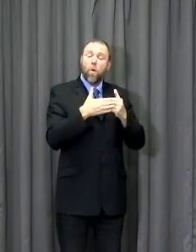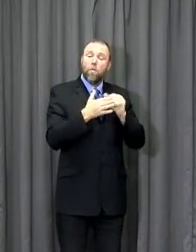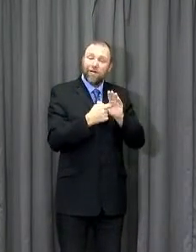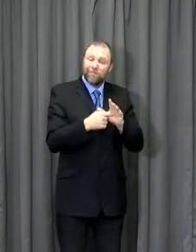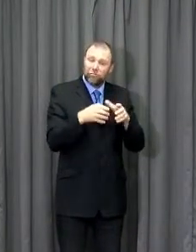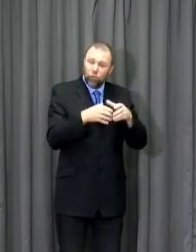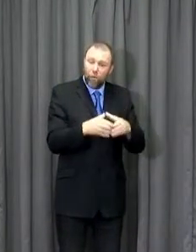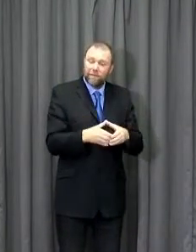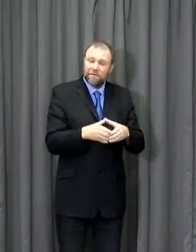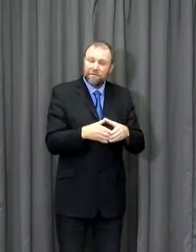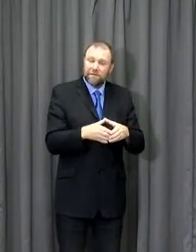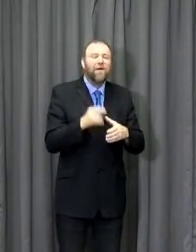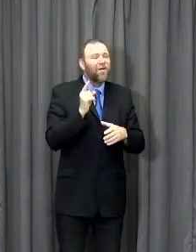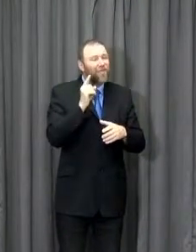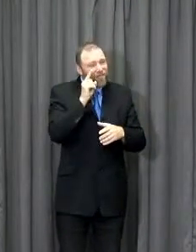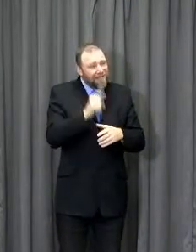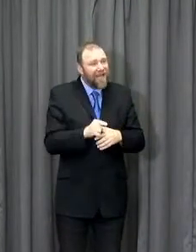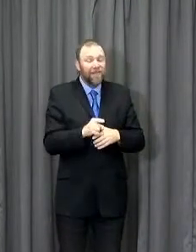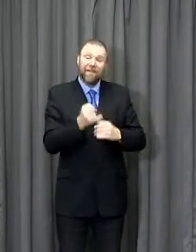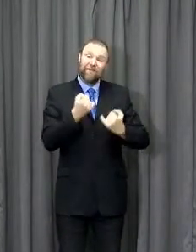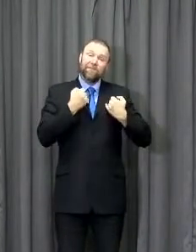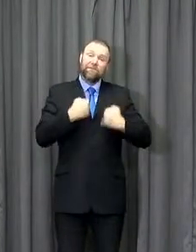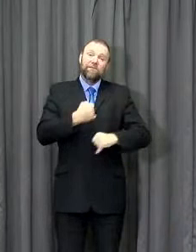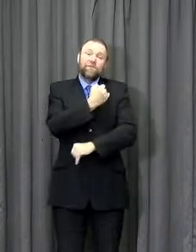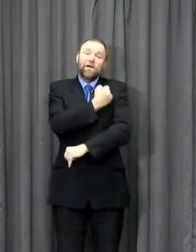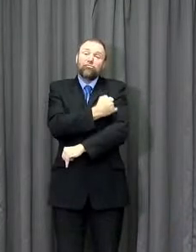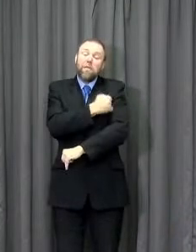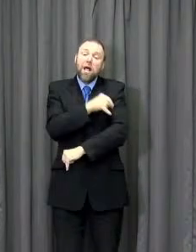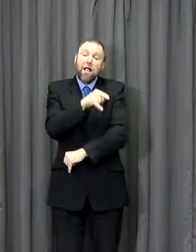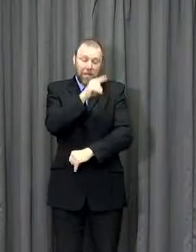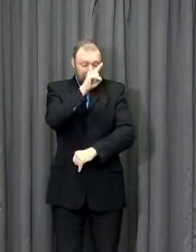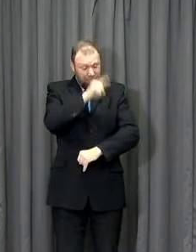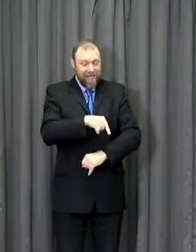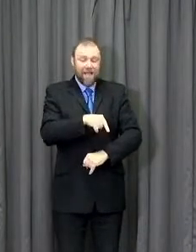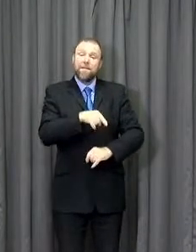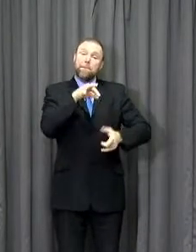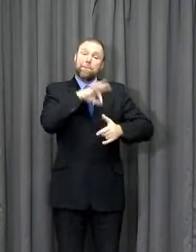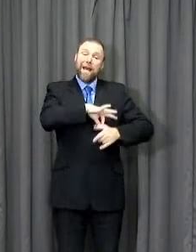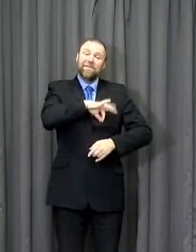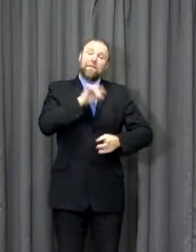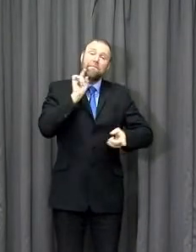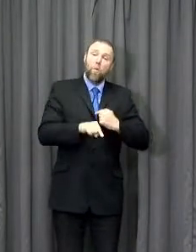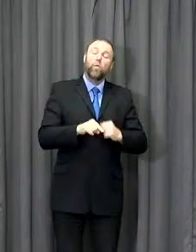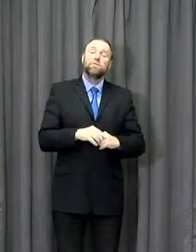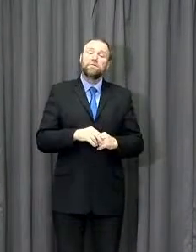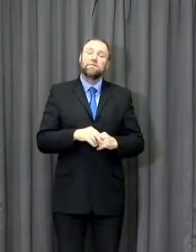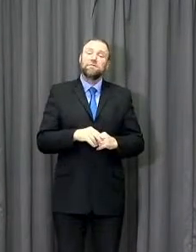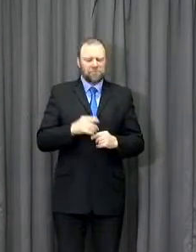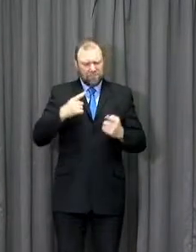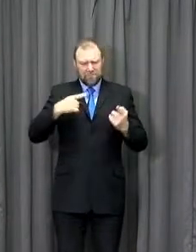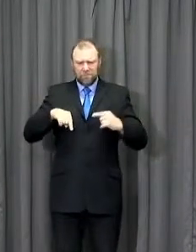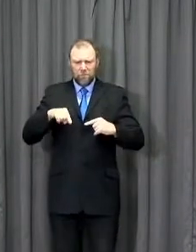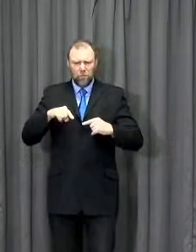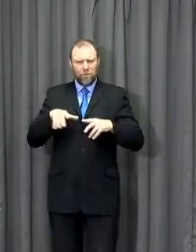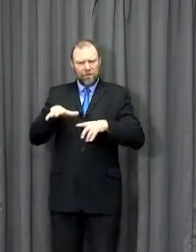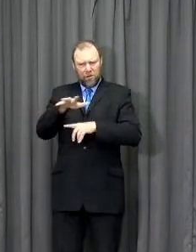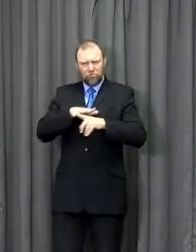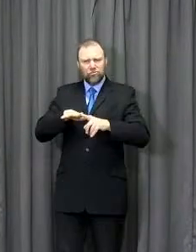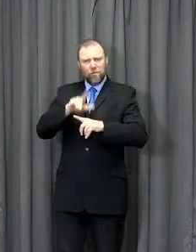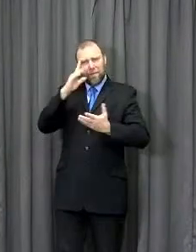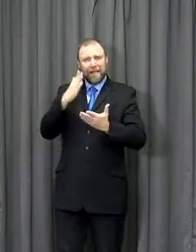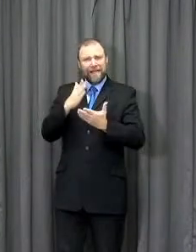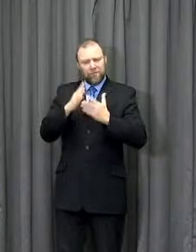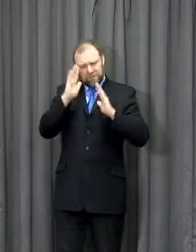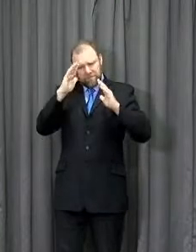who are most vulnerable. Those are the people who will benefit most. And, we are a country which believes that we should target our resources to the people who can get